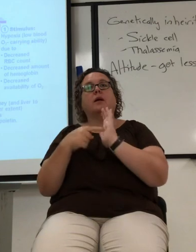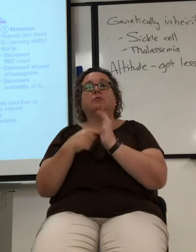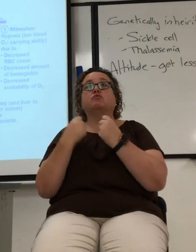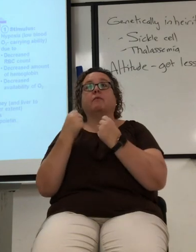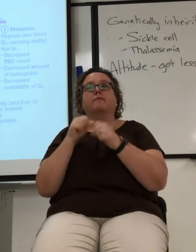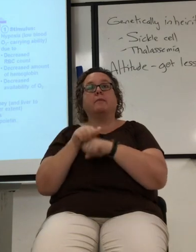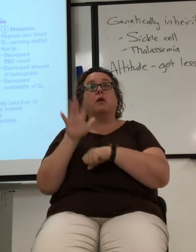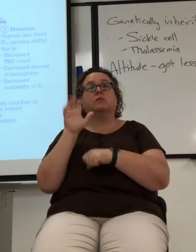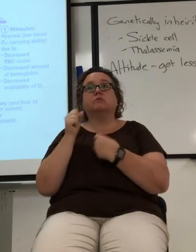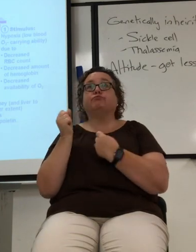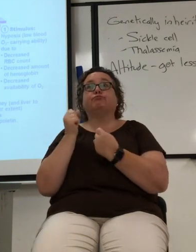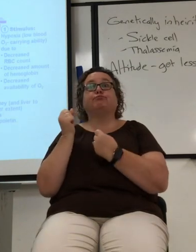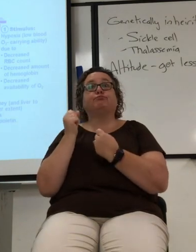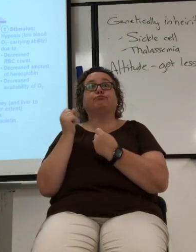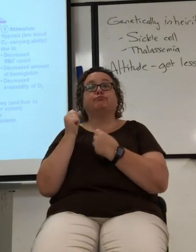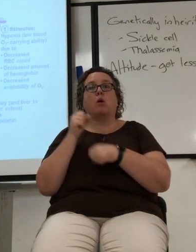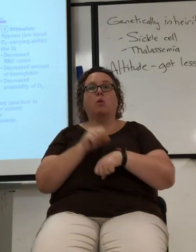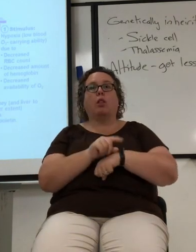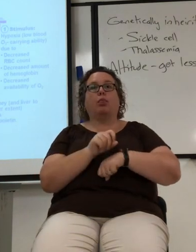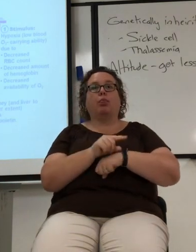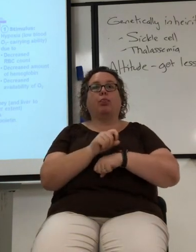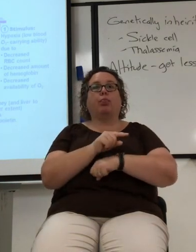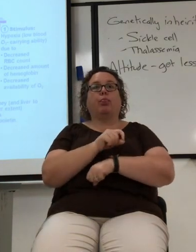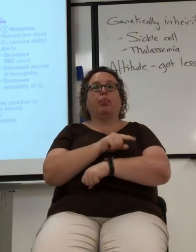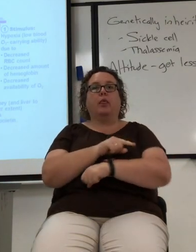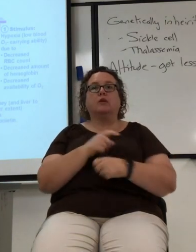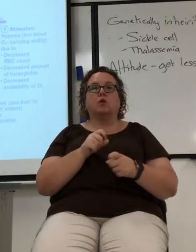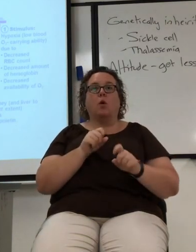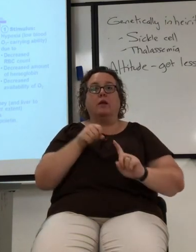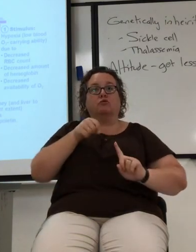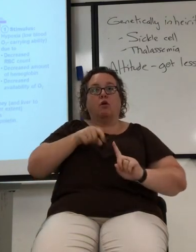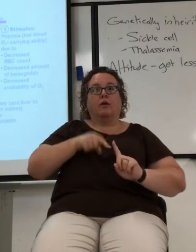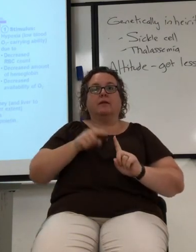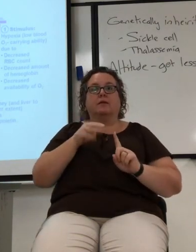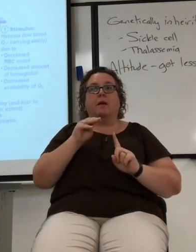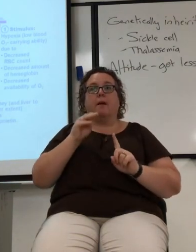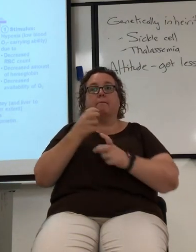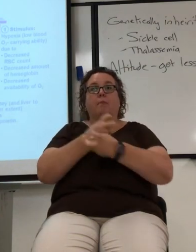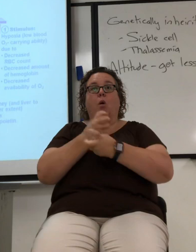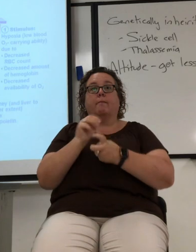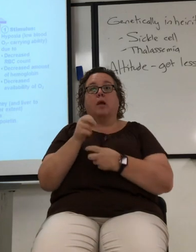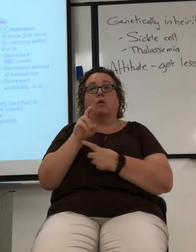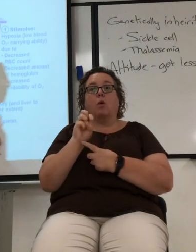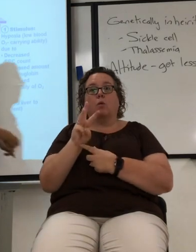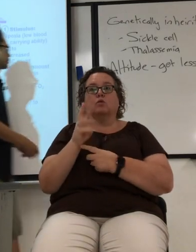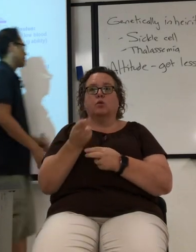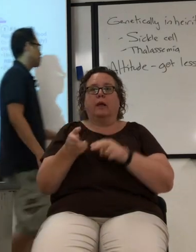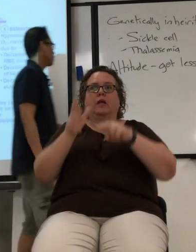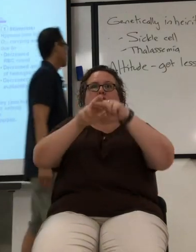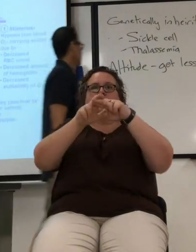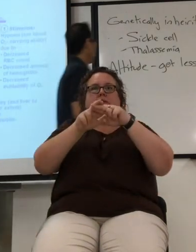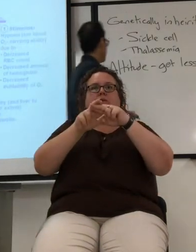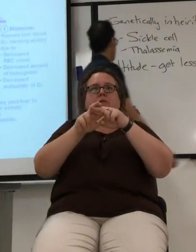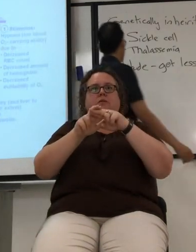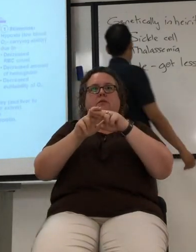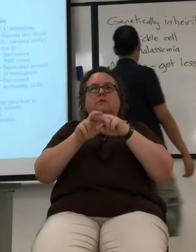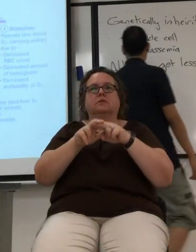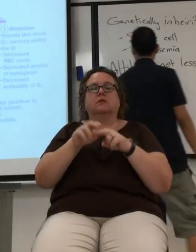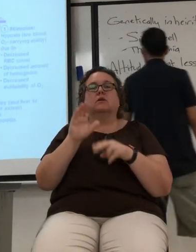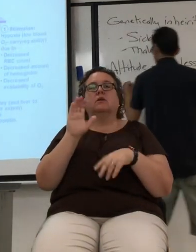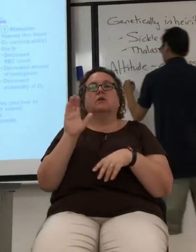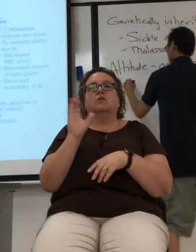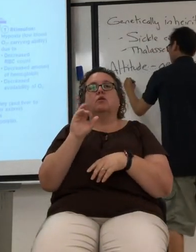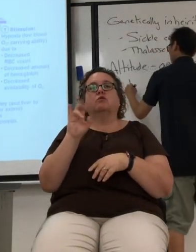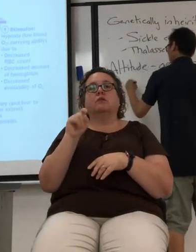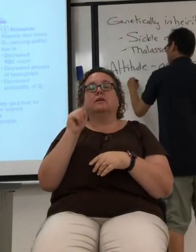somewhere. And then so it targets the bone marrow to increase your crit. It's